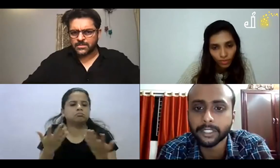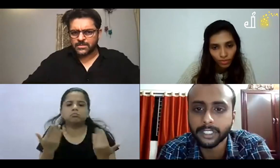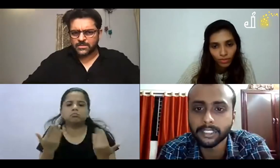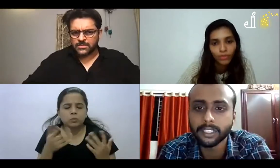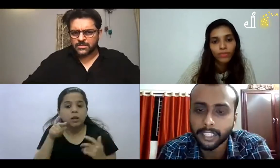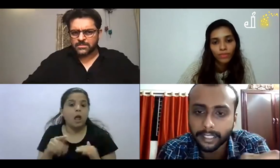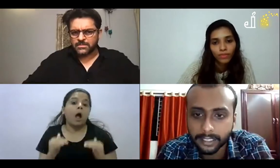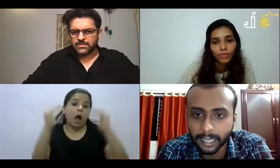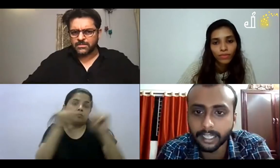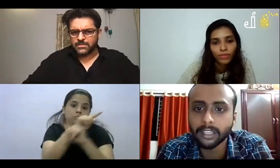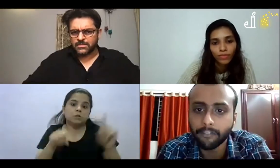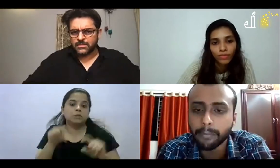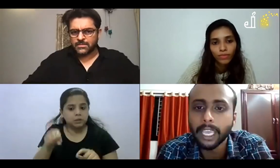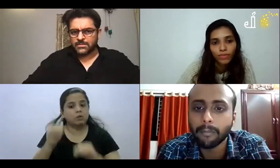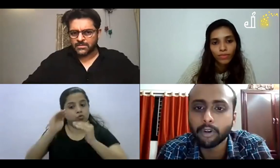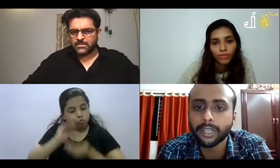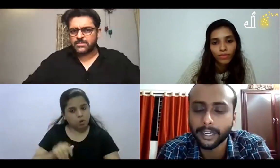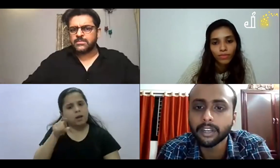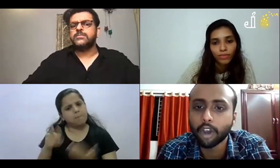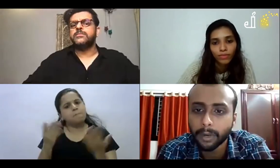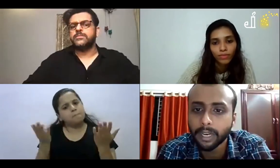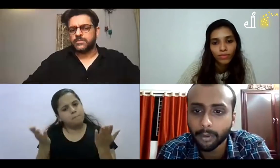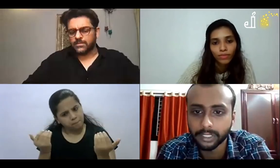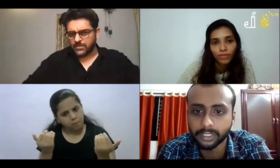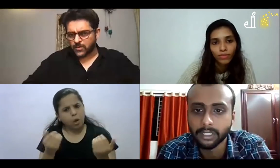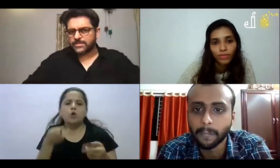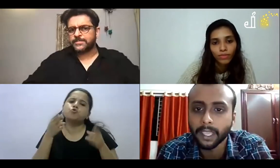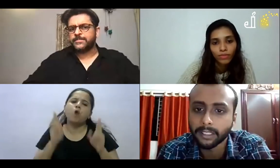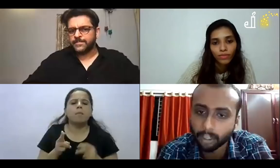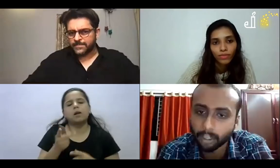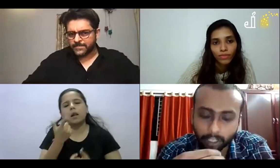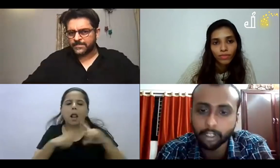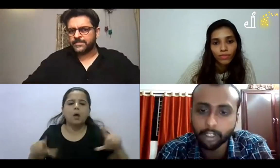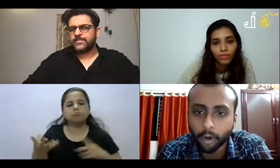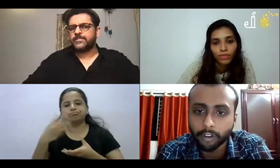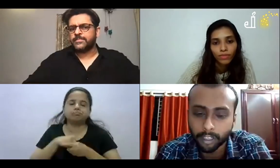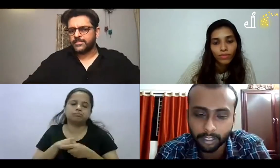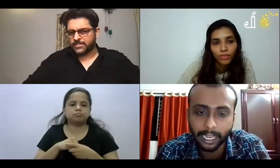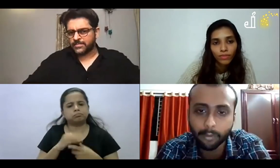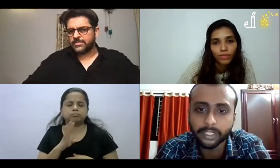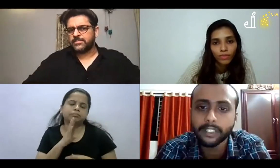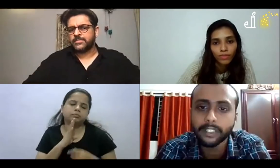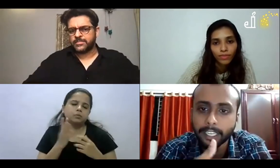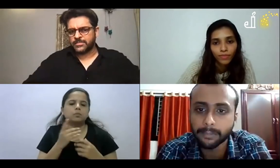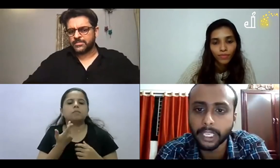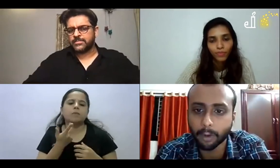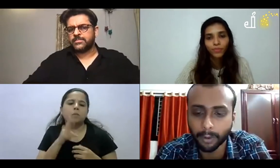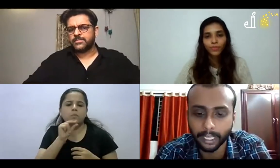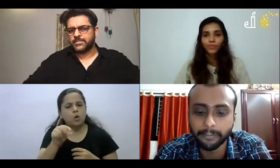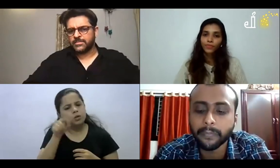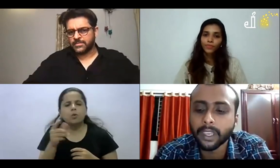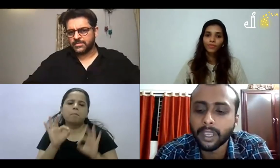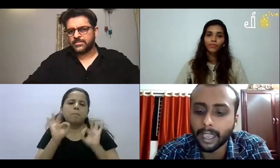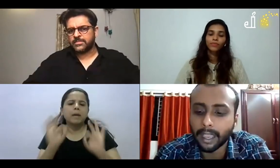high percentage that the child will be able to get a normal language or a mode language in which he can speak